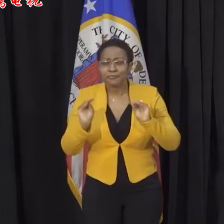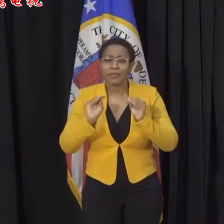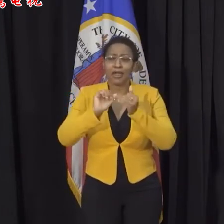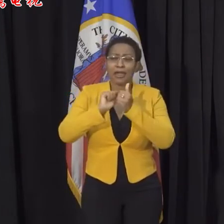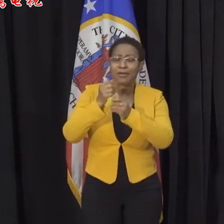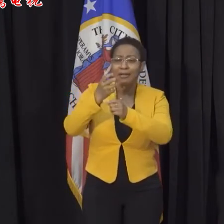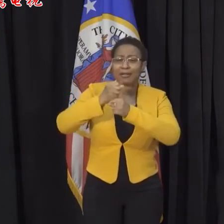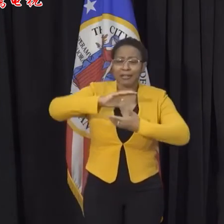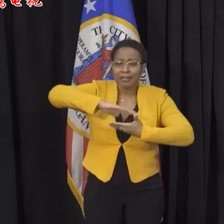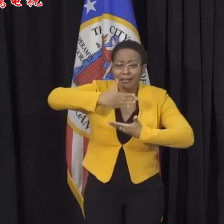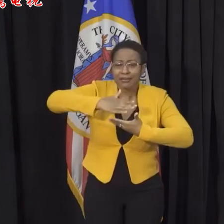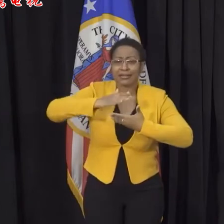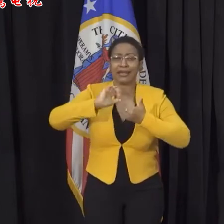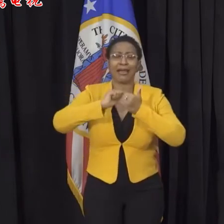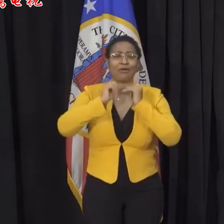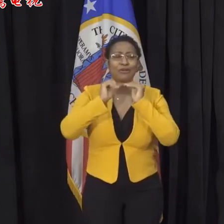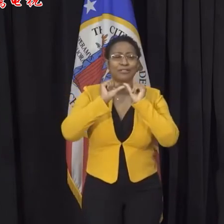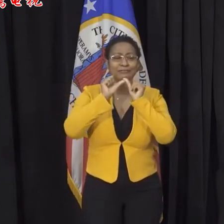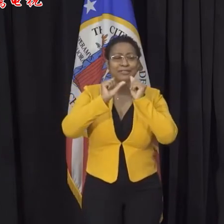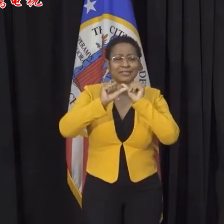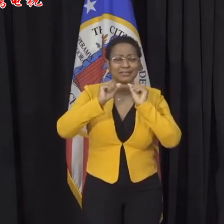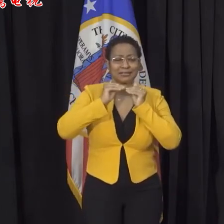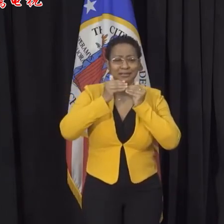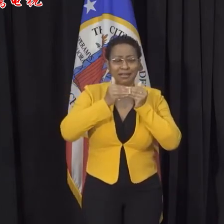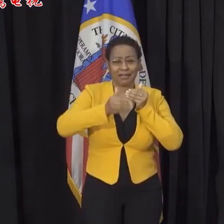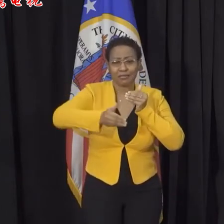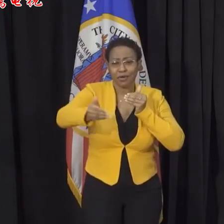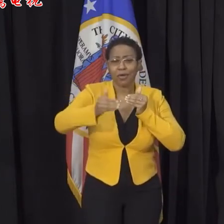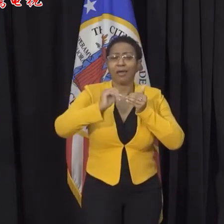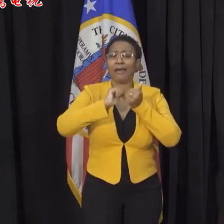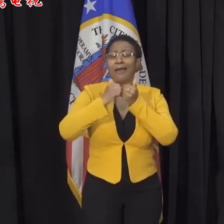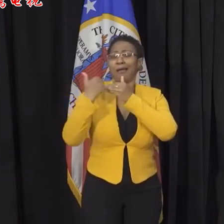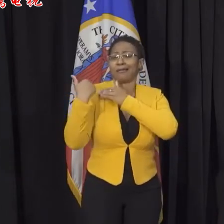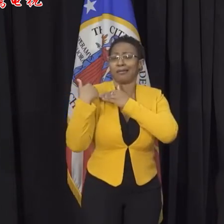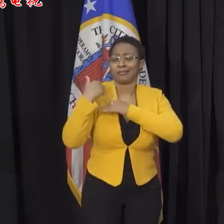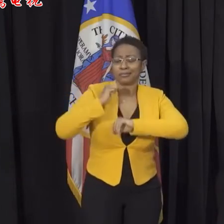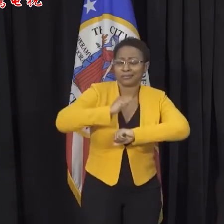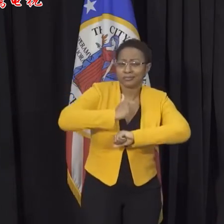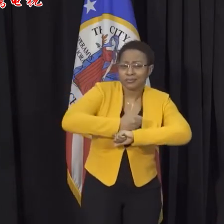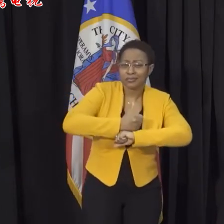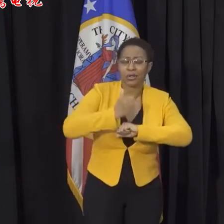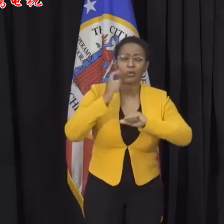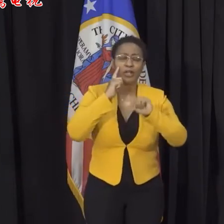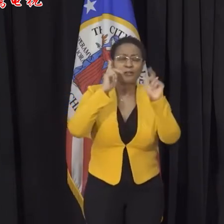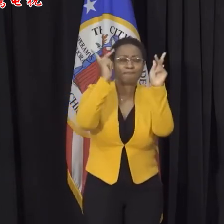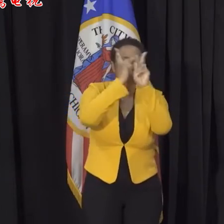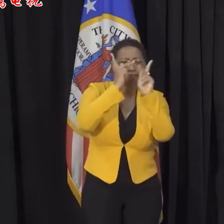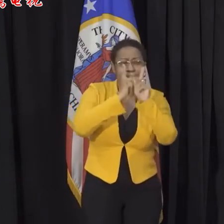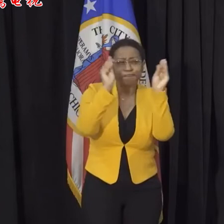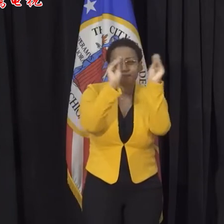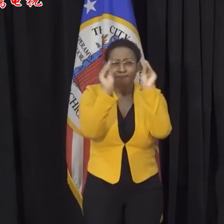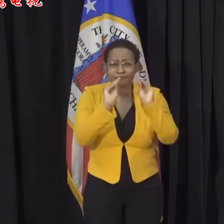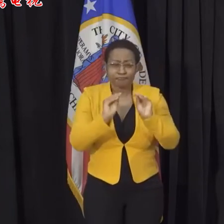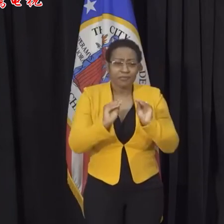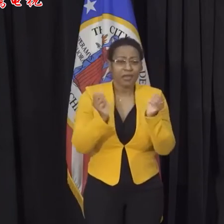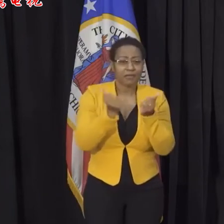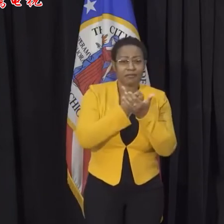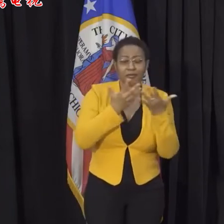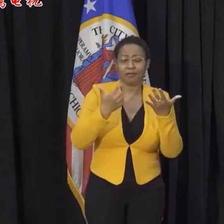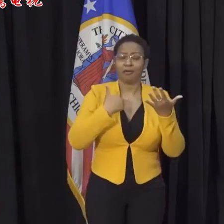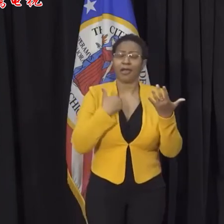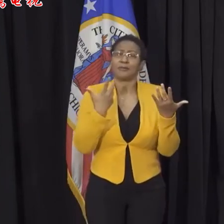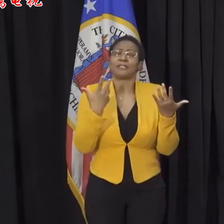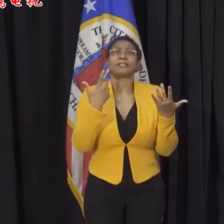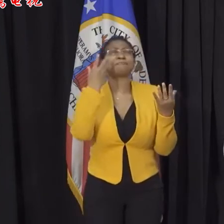make sure it's sustainable? How do we make sure there's accountability around all of this? And as we were doing all that work, I started